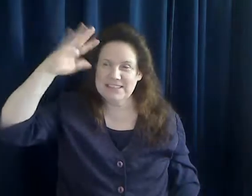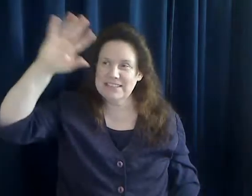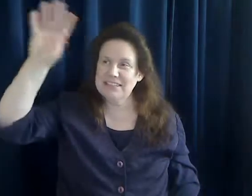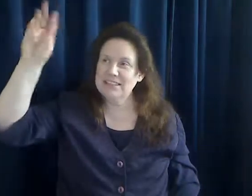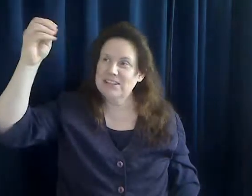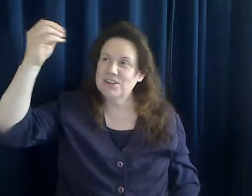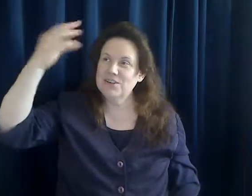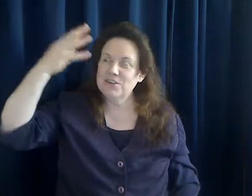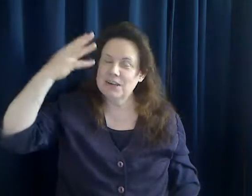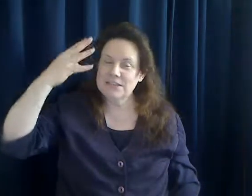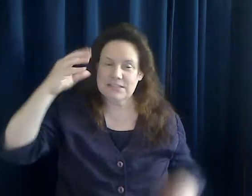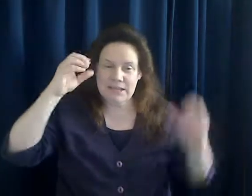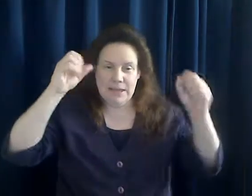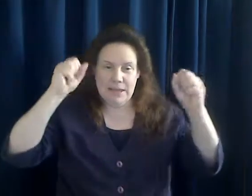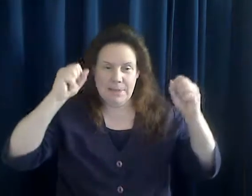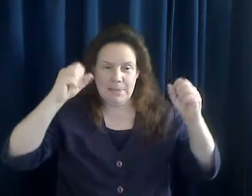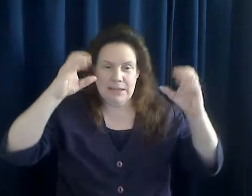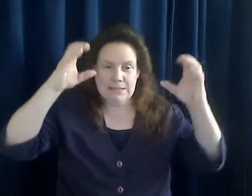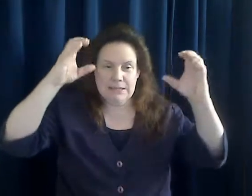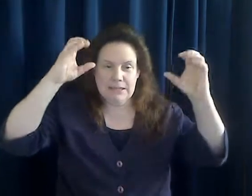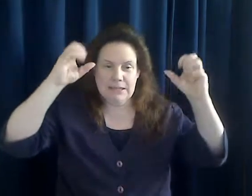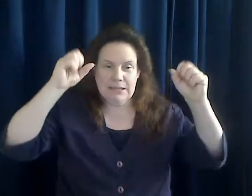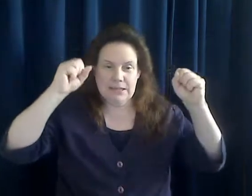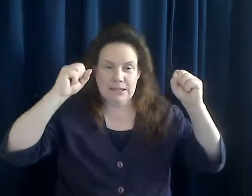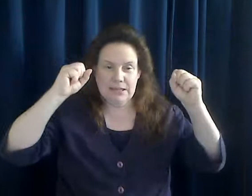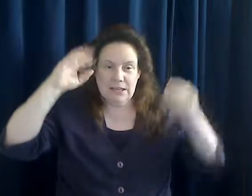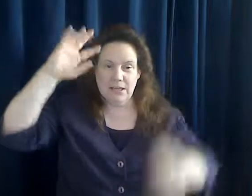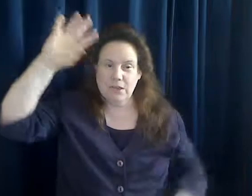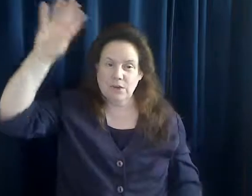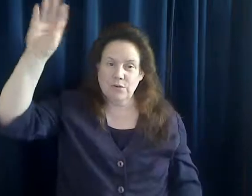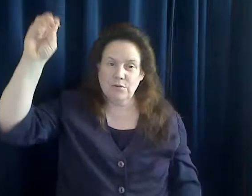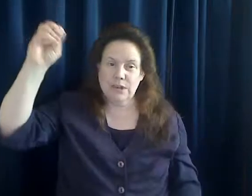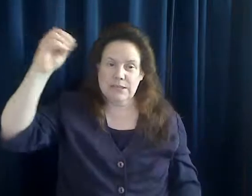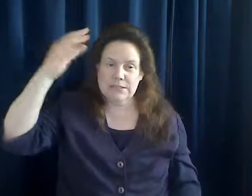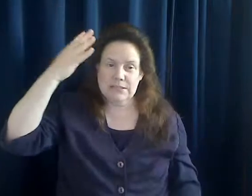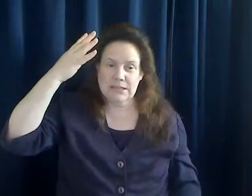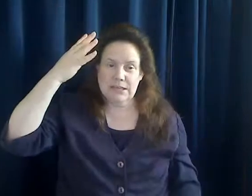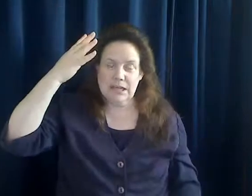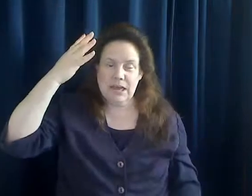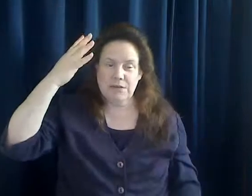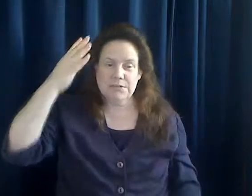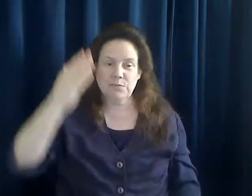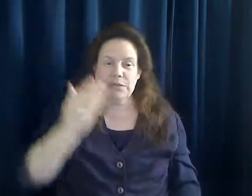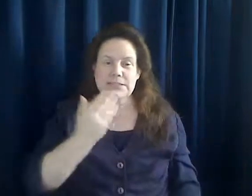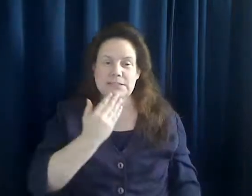Grace. Grace, amazing, grace, how sweet,